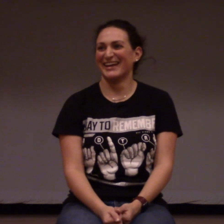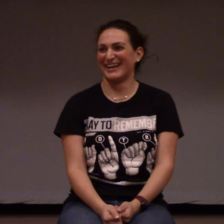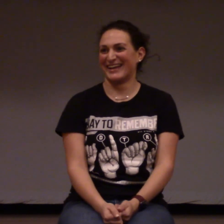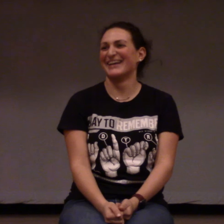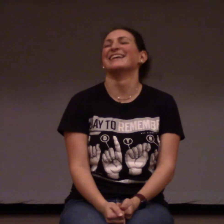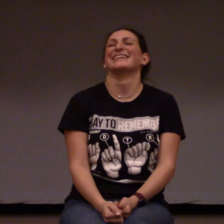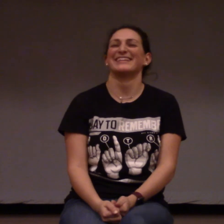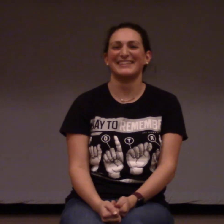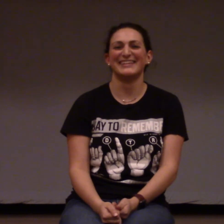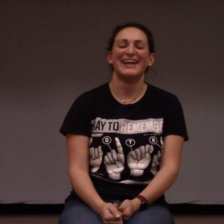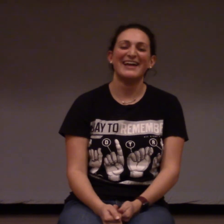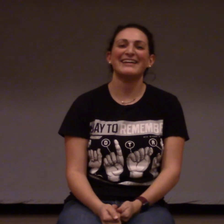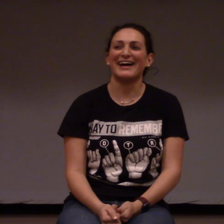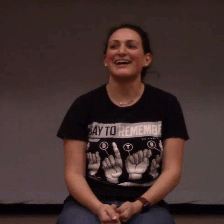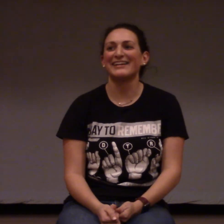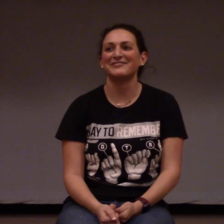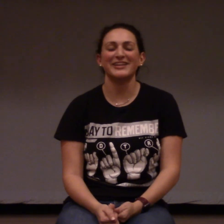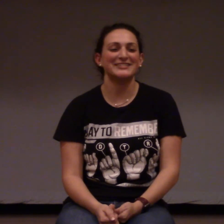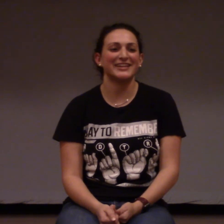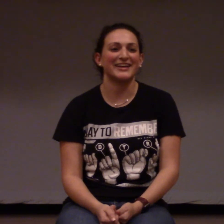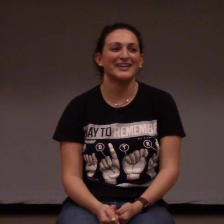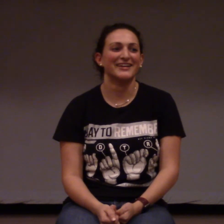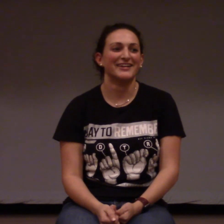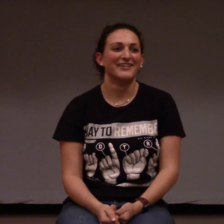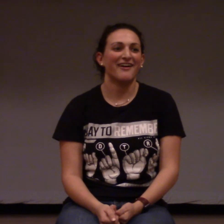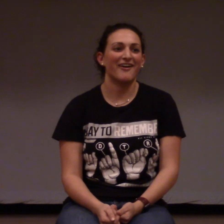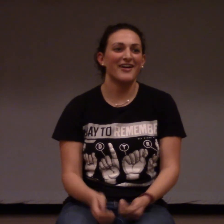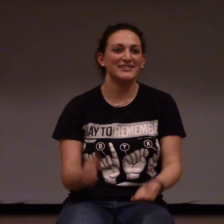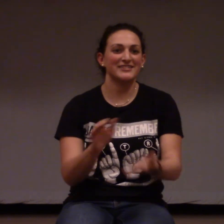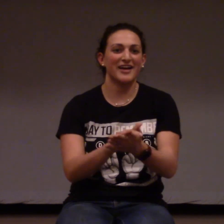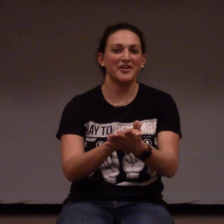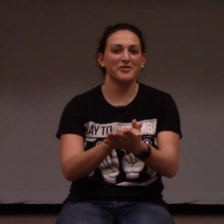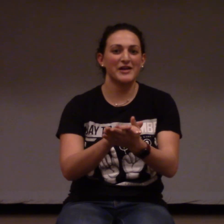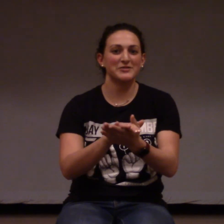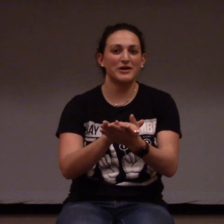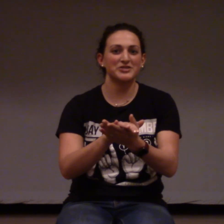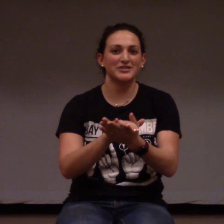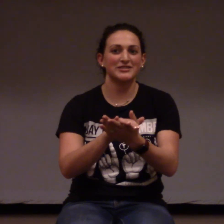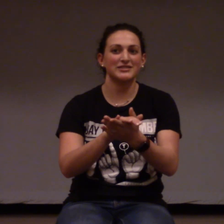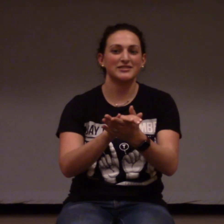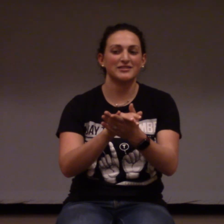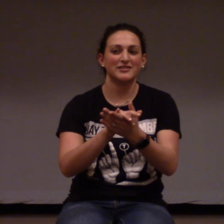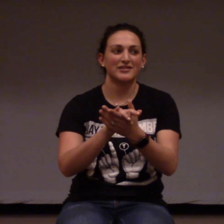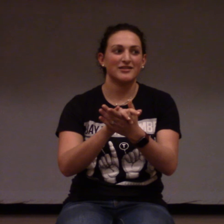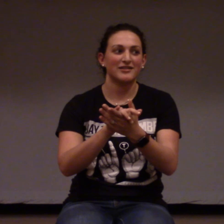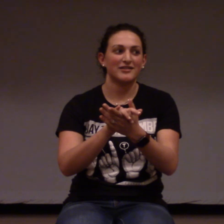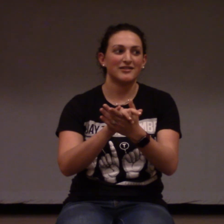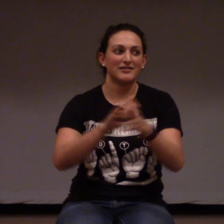Stubborn. Yeah, I can relate to that. All right, any other last questions? Goodbye.